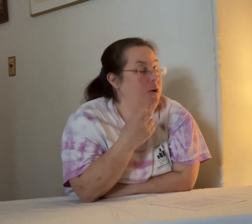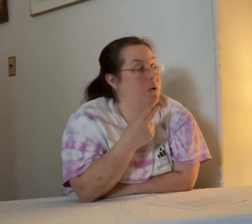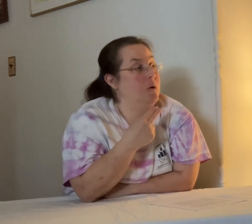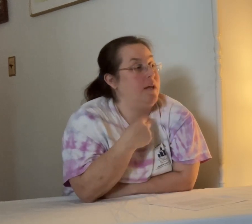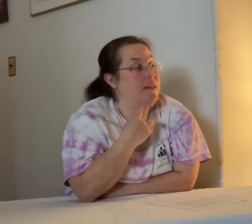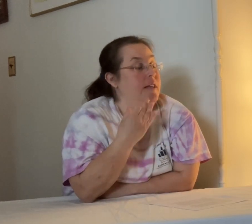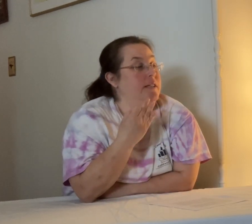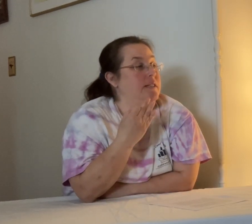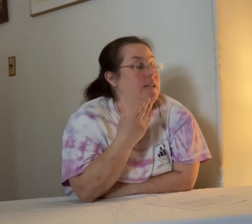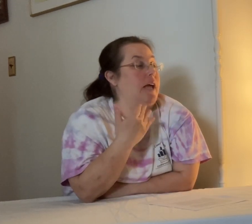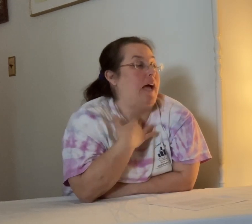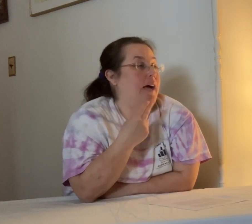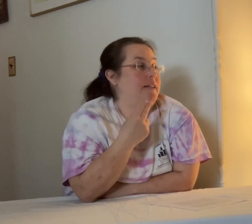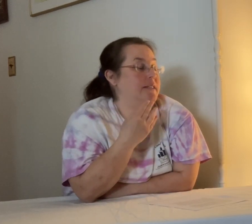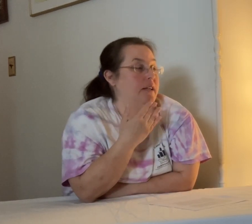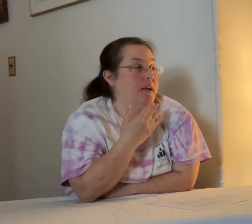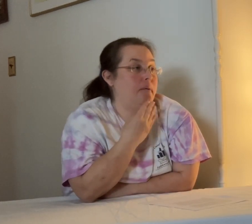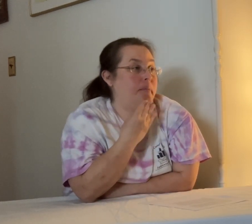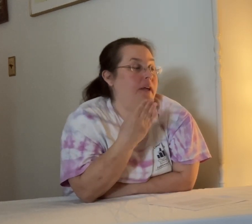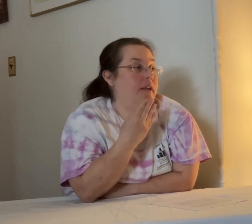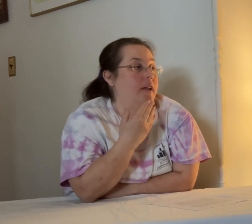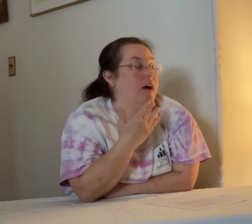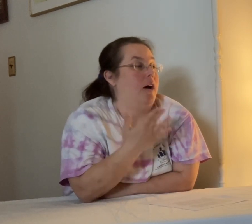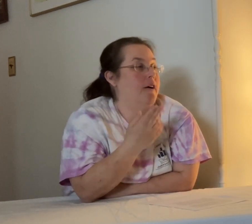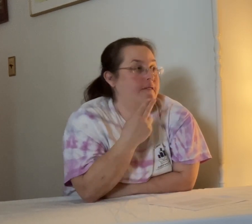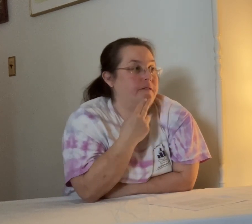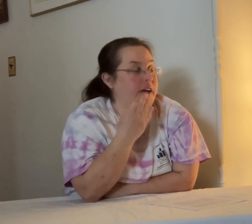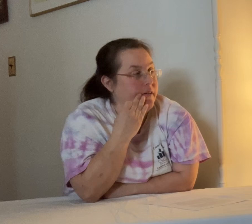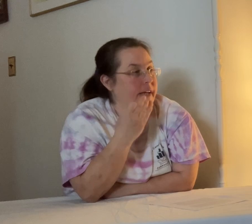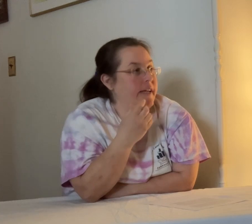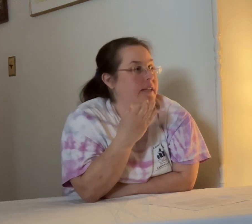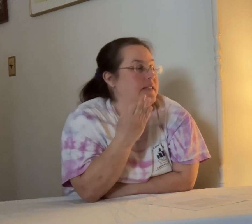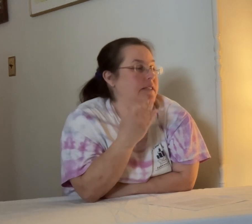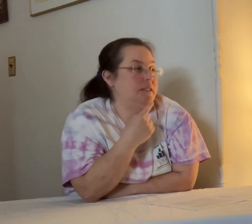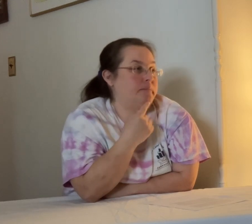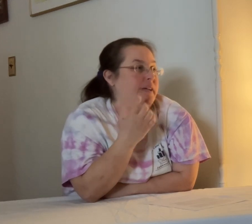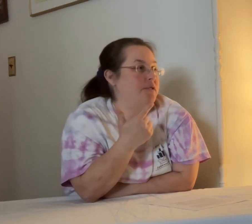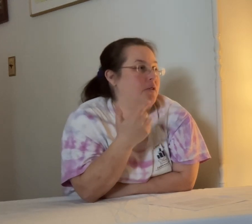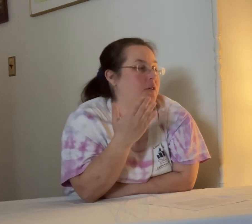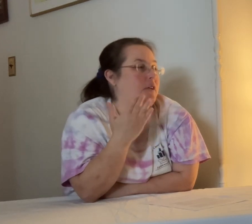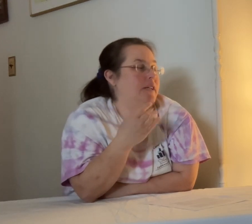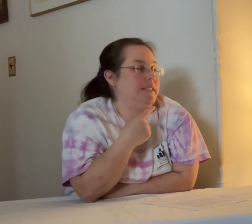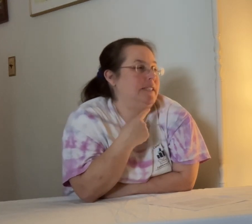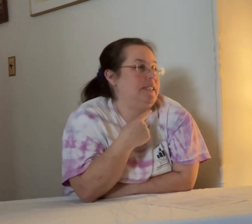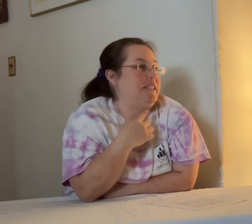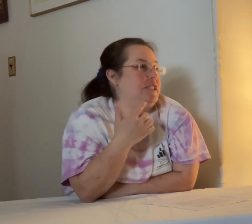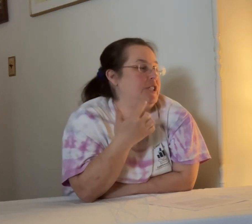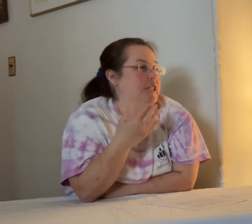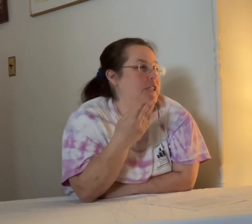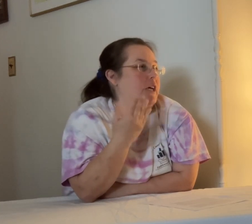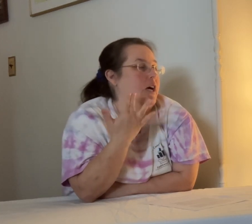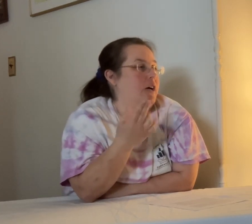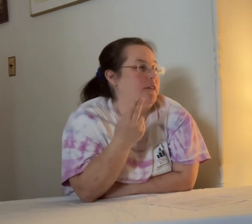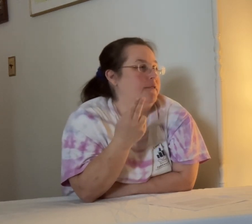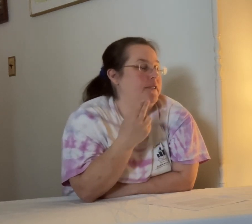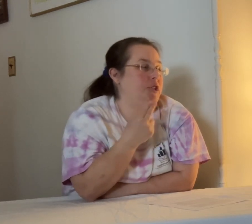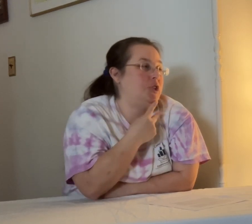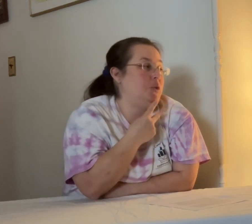So this has been a very special edition of